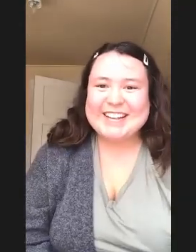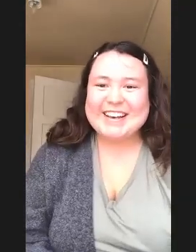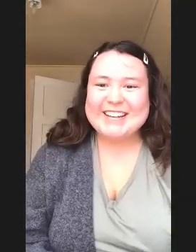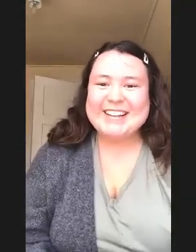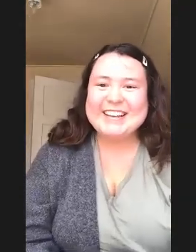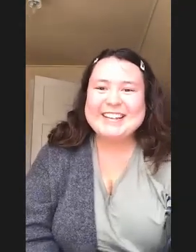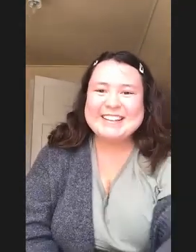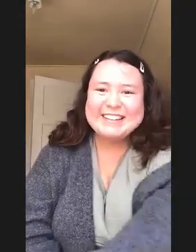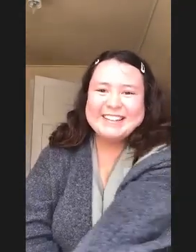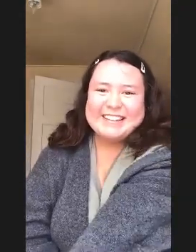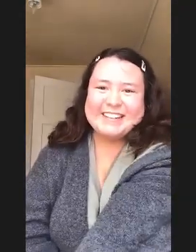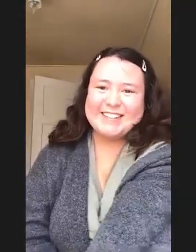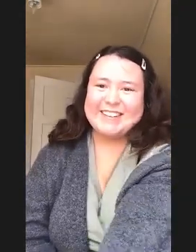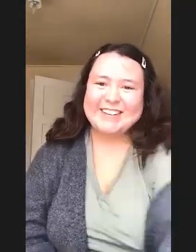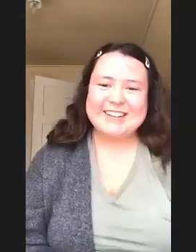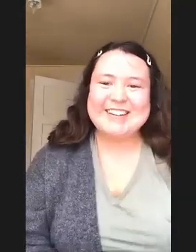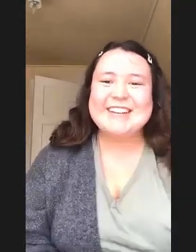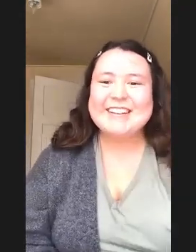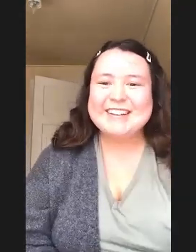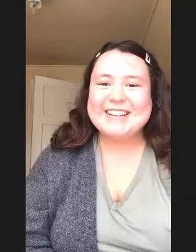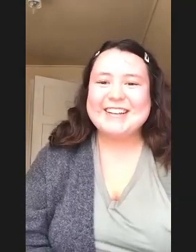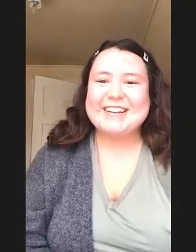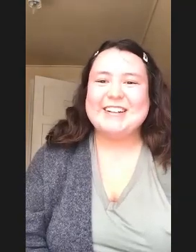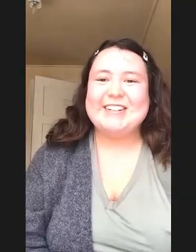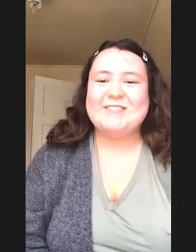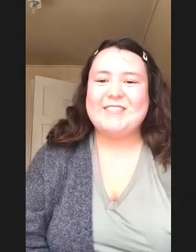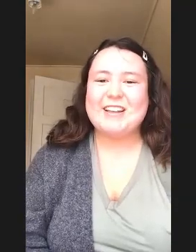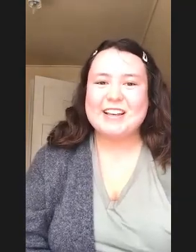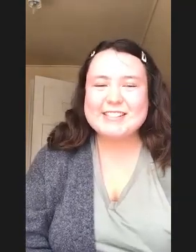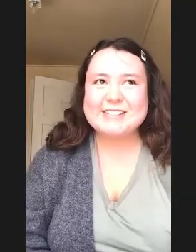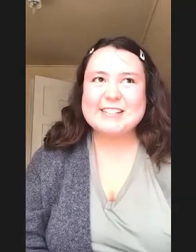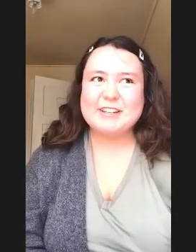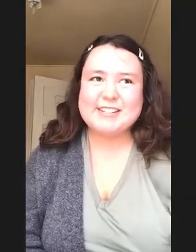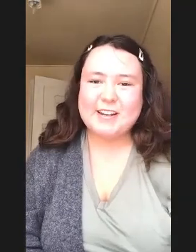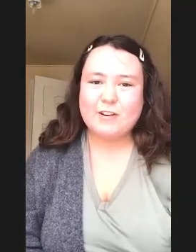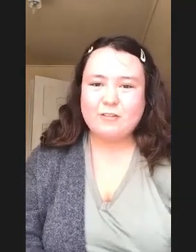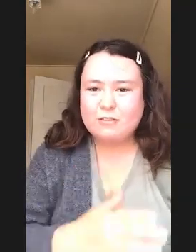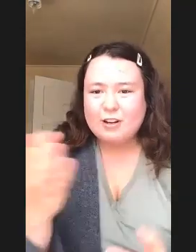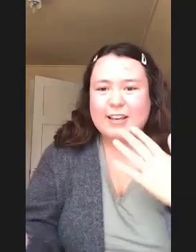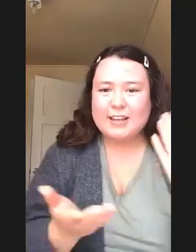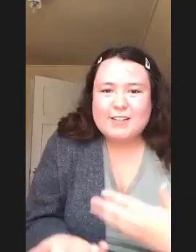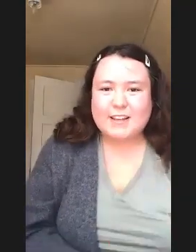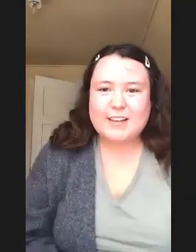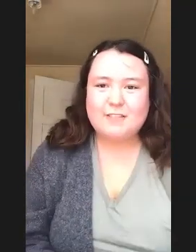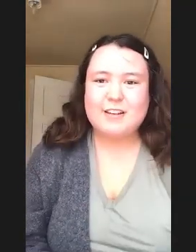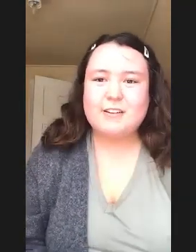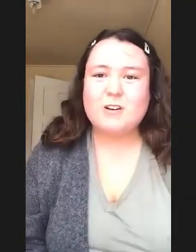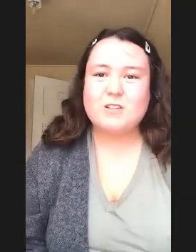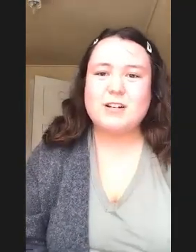Yeah. It's really cute. And that's as much as I know relating to like Inuit culture